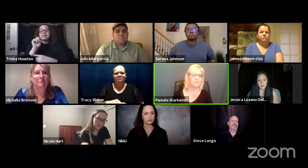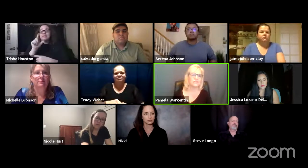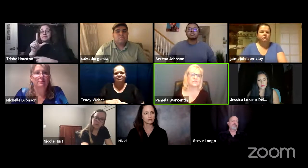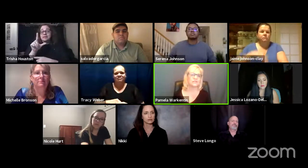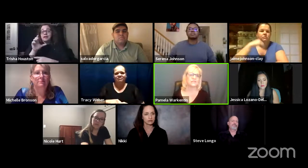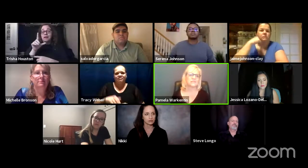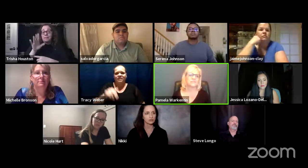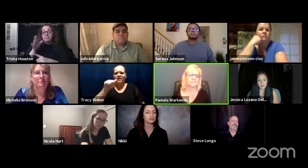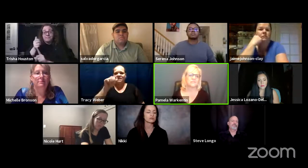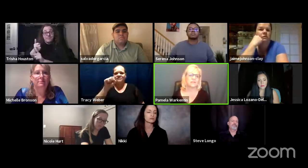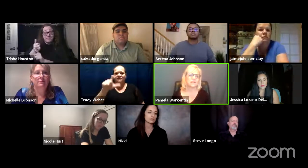children,